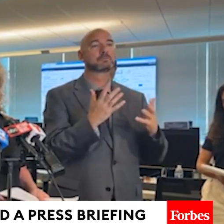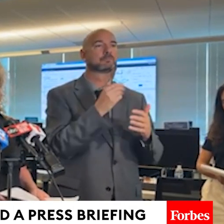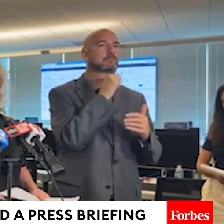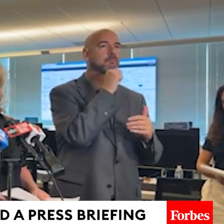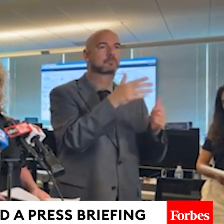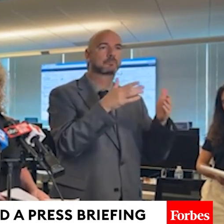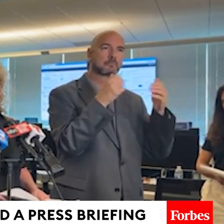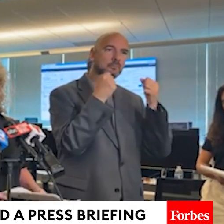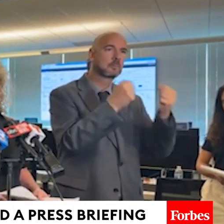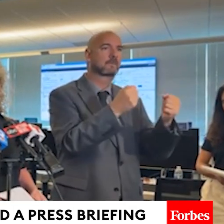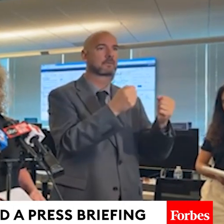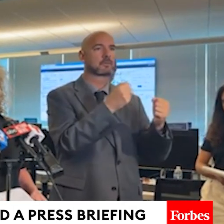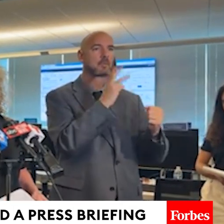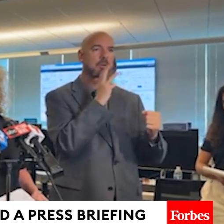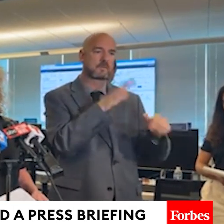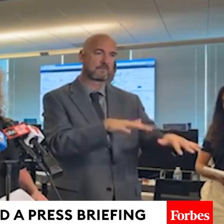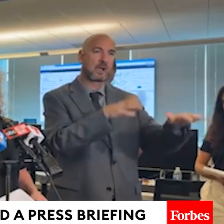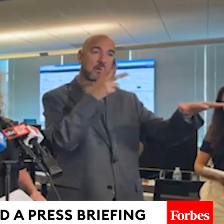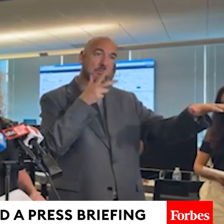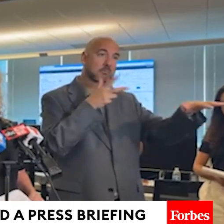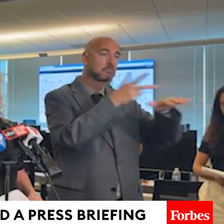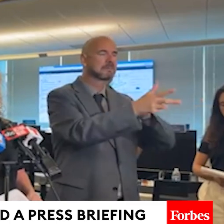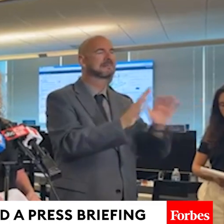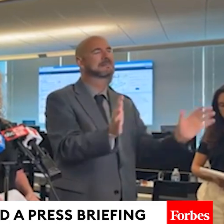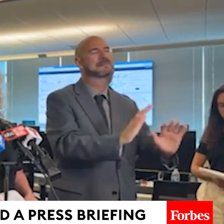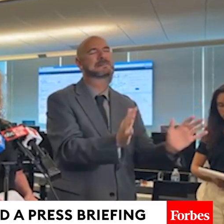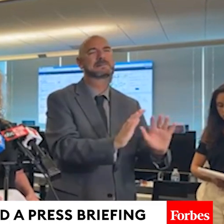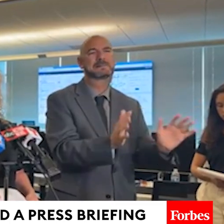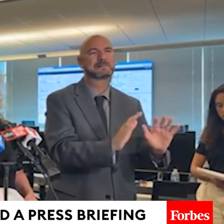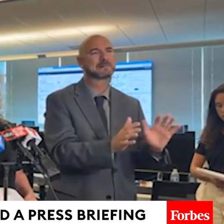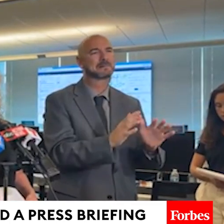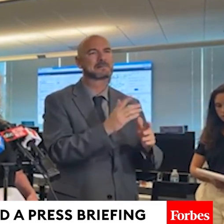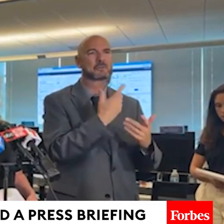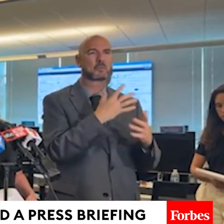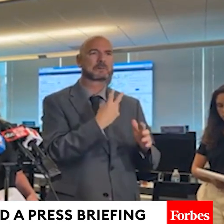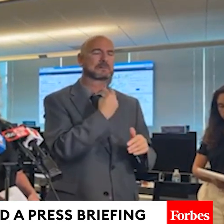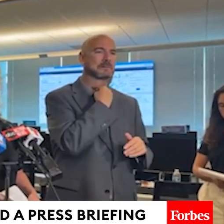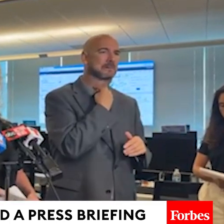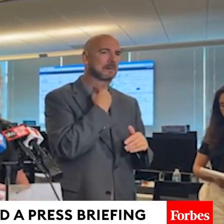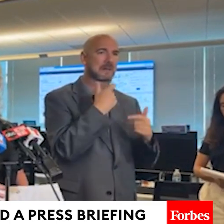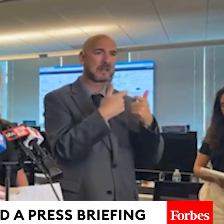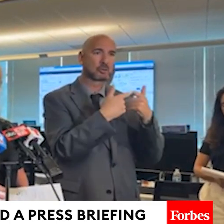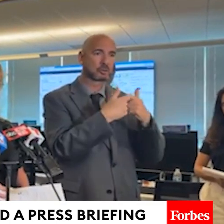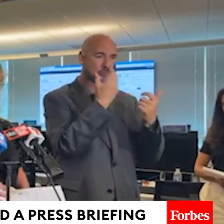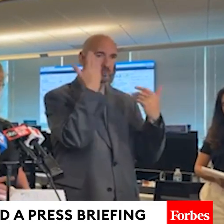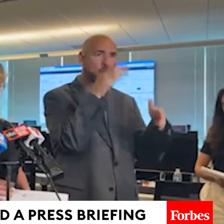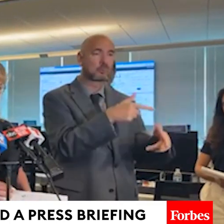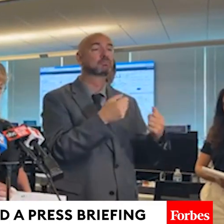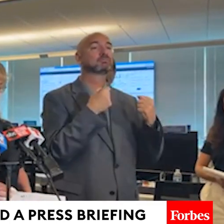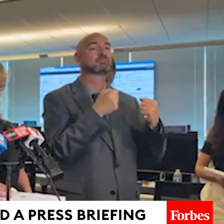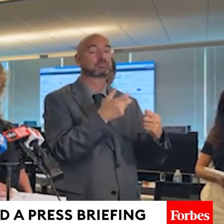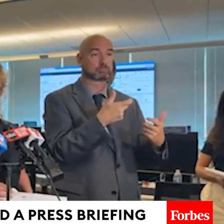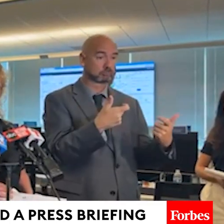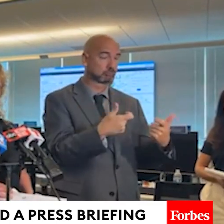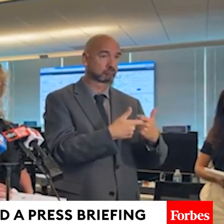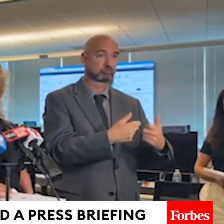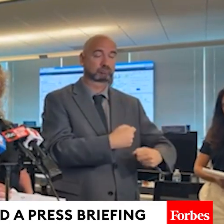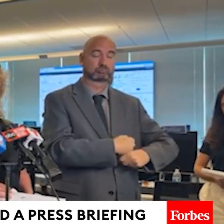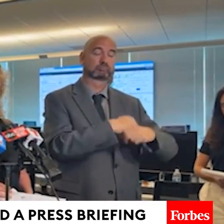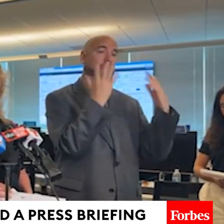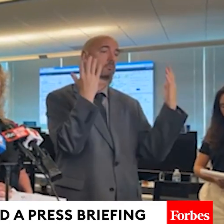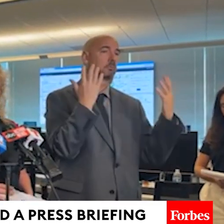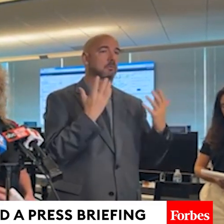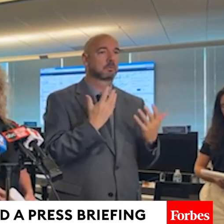know what's in there. A lot of times there are transformers and things that are in the water that you cannot see, and if they're energized, that puddle is